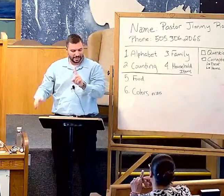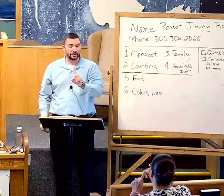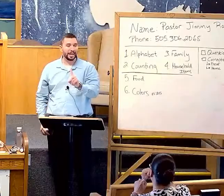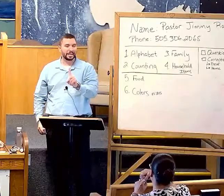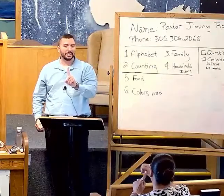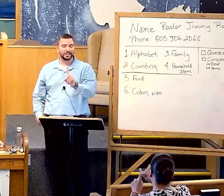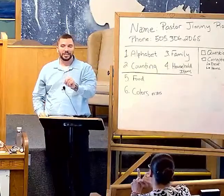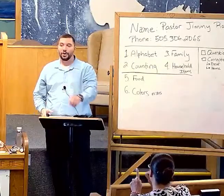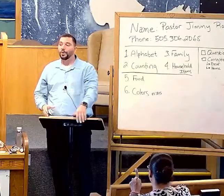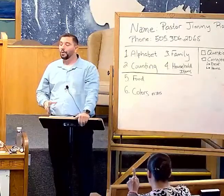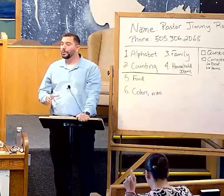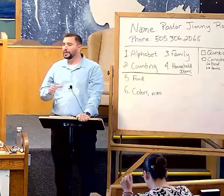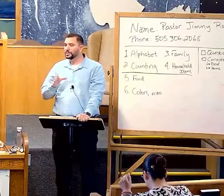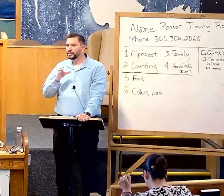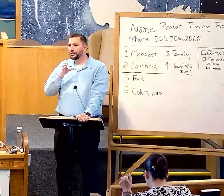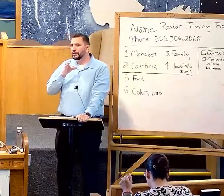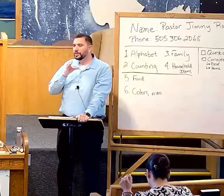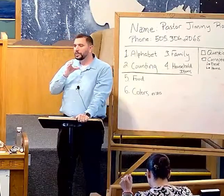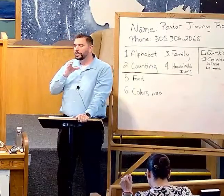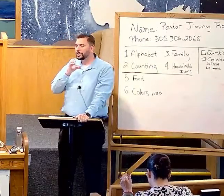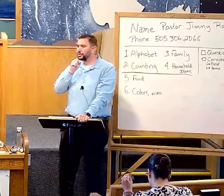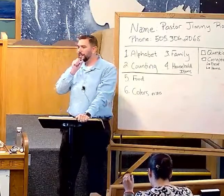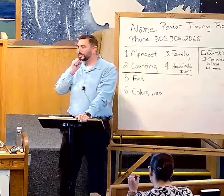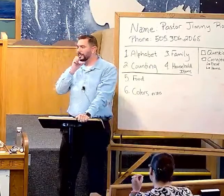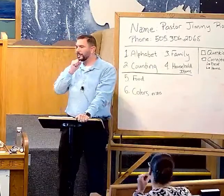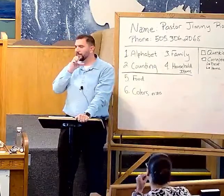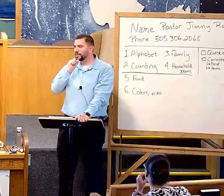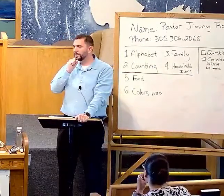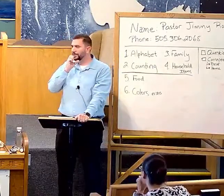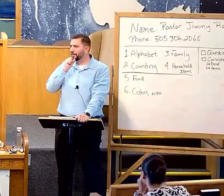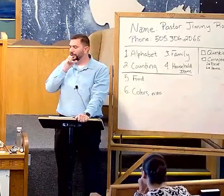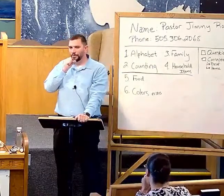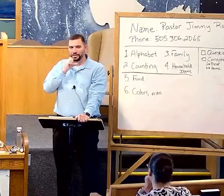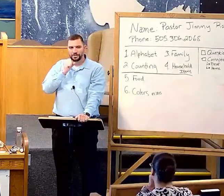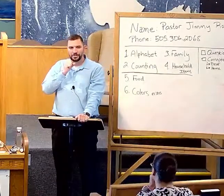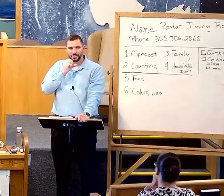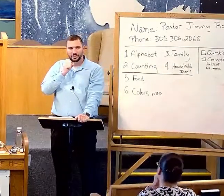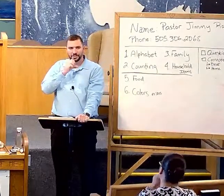banana. Orange, you're just squeezing an orange because of the juice.